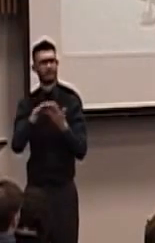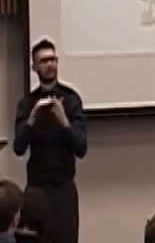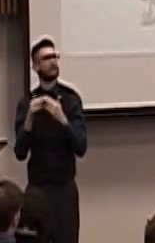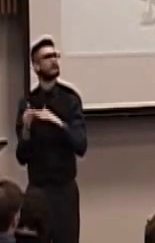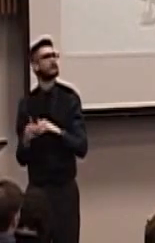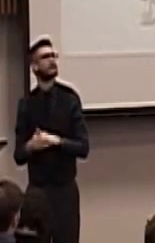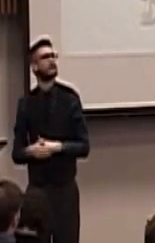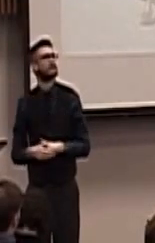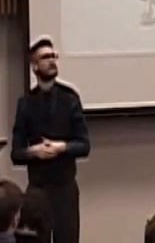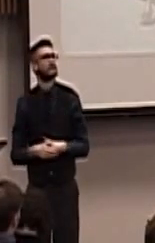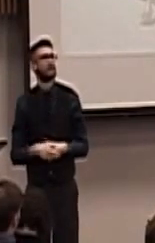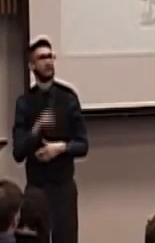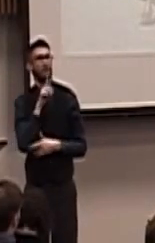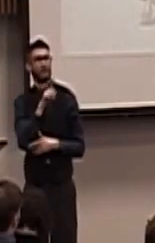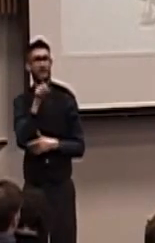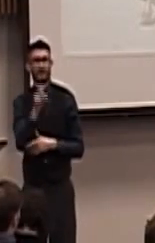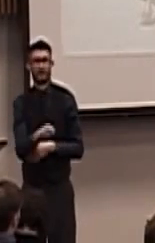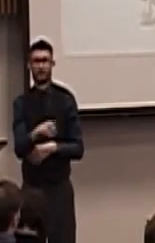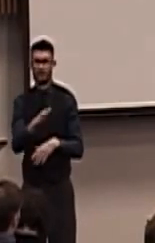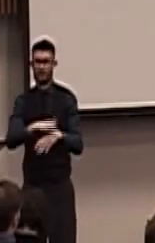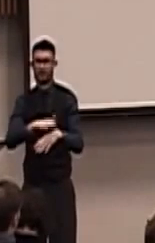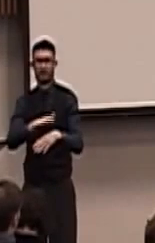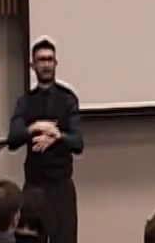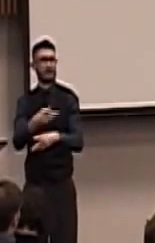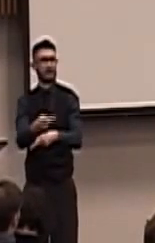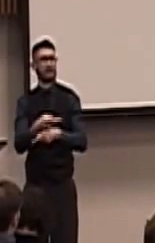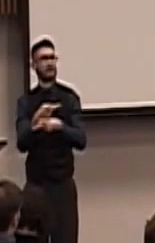You better watch out.